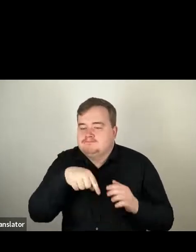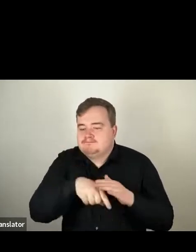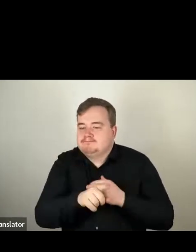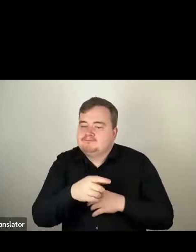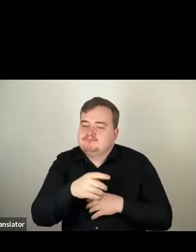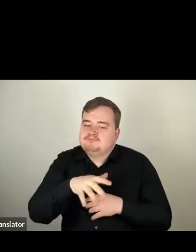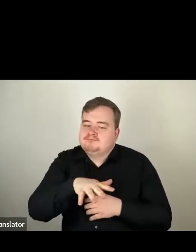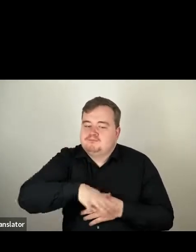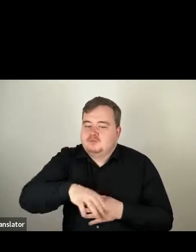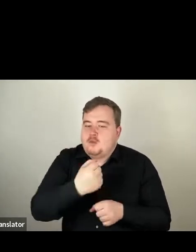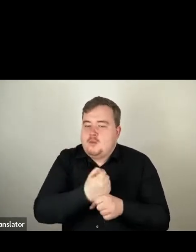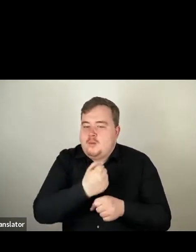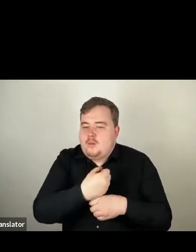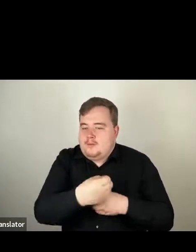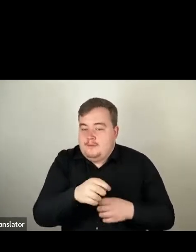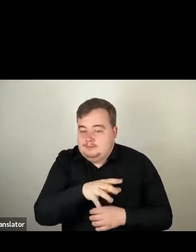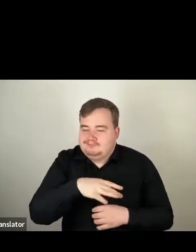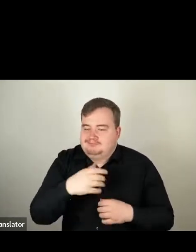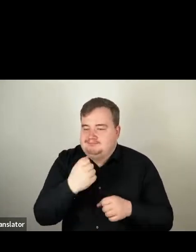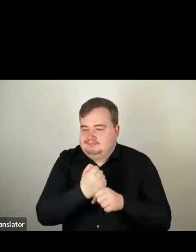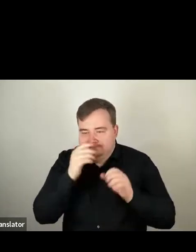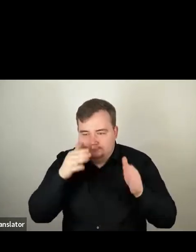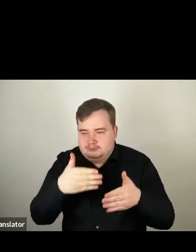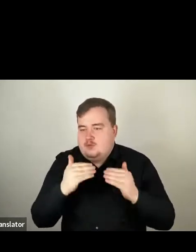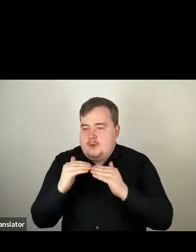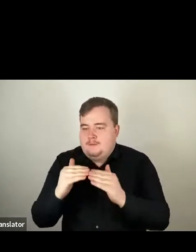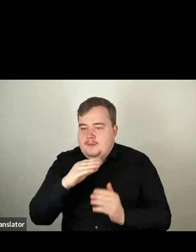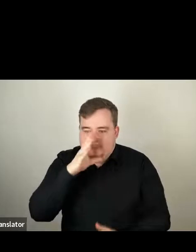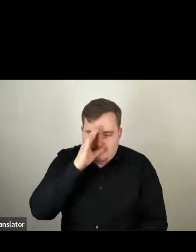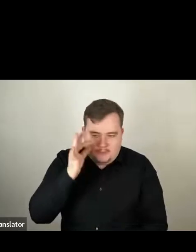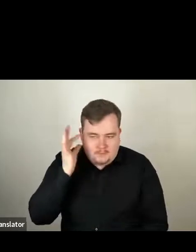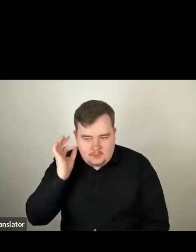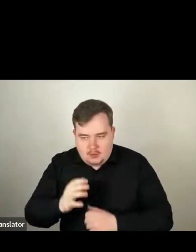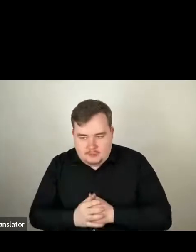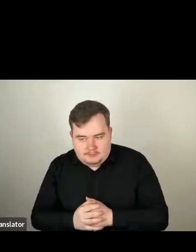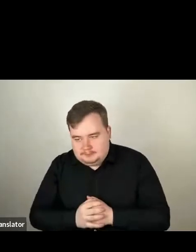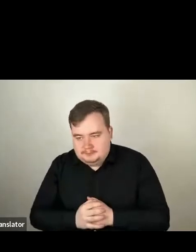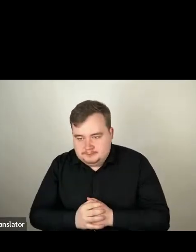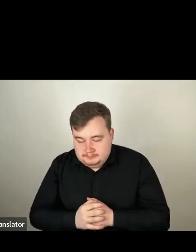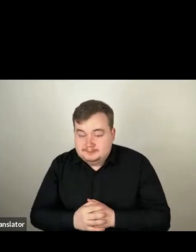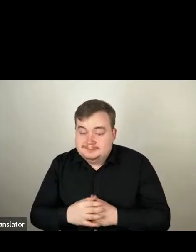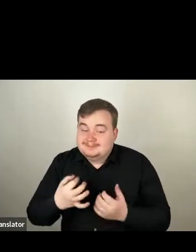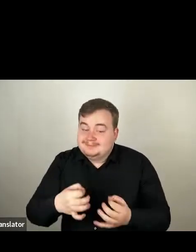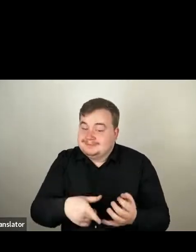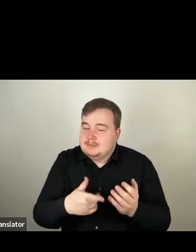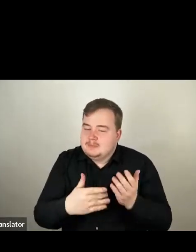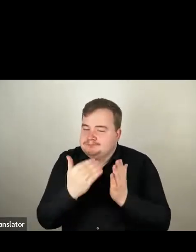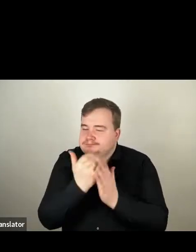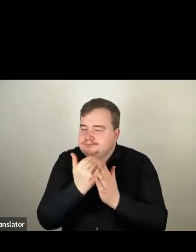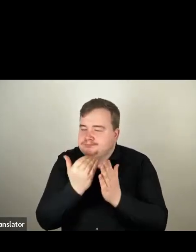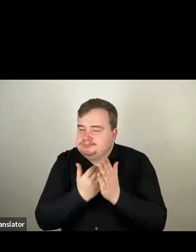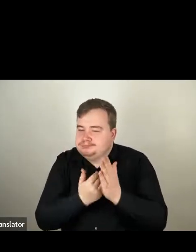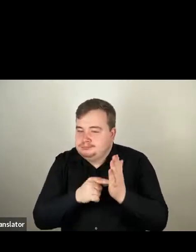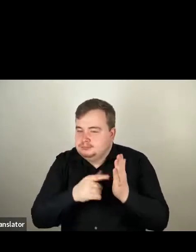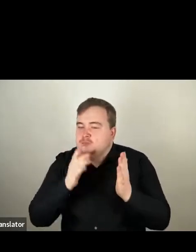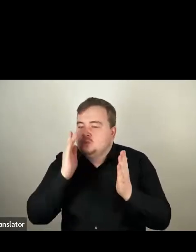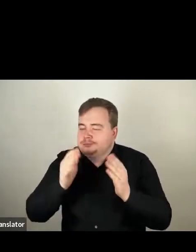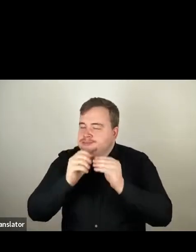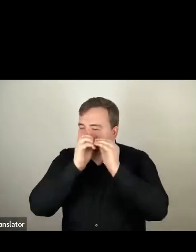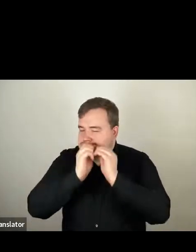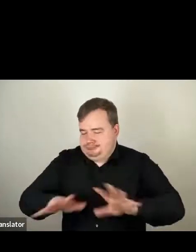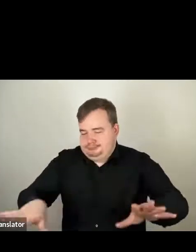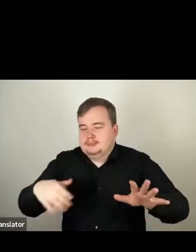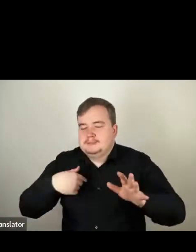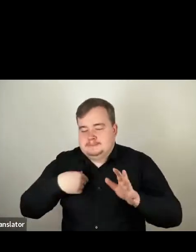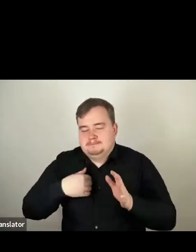through our common engagement in implementing the OSCE acquis. I would like